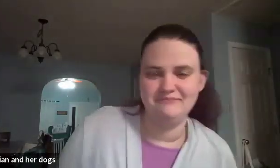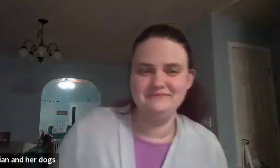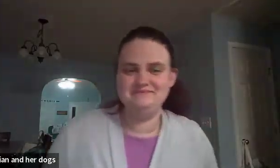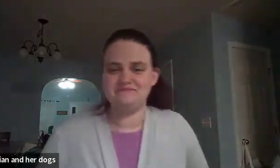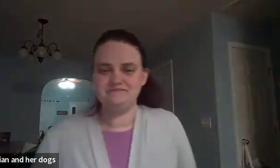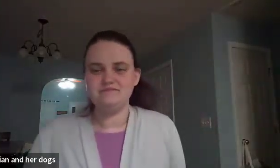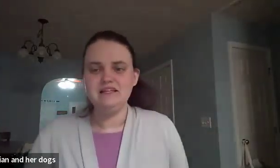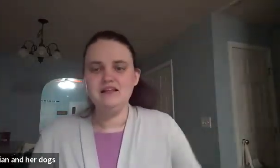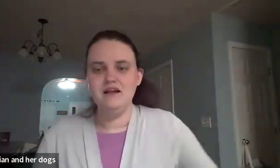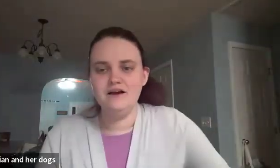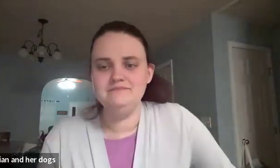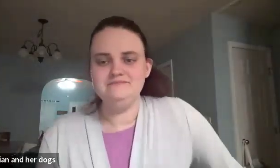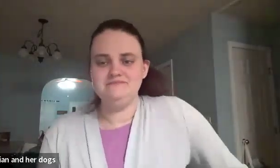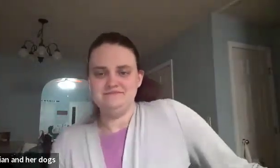down. um